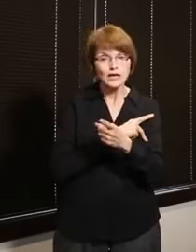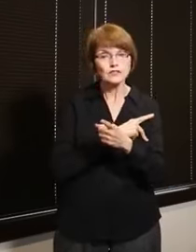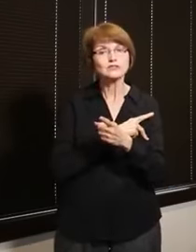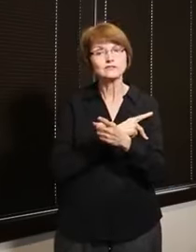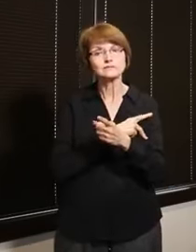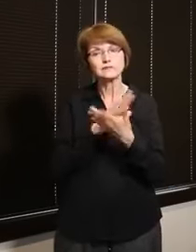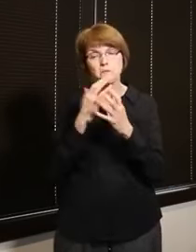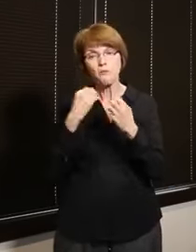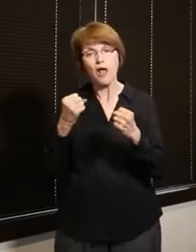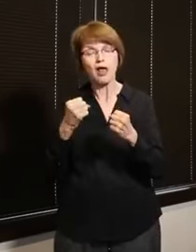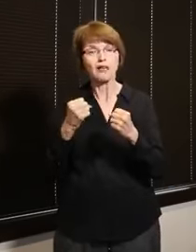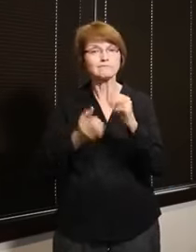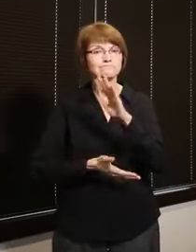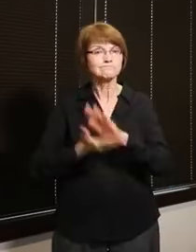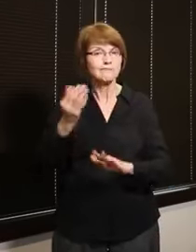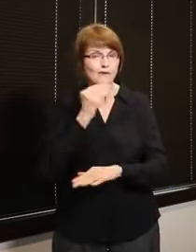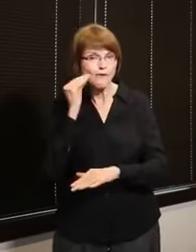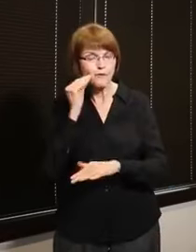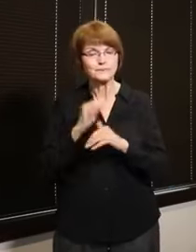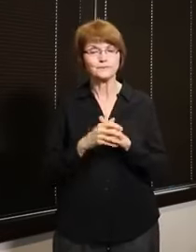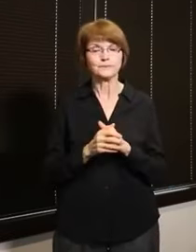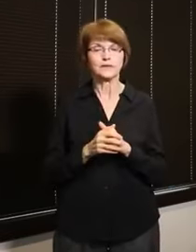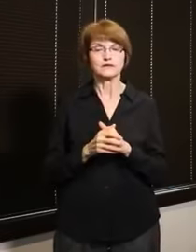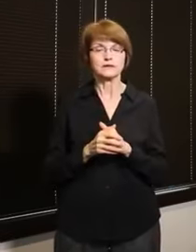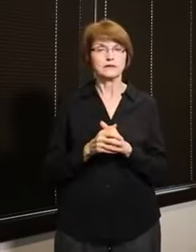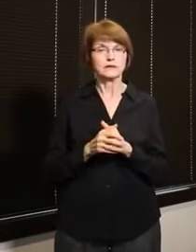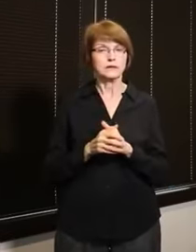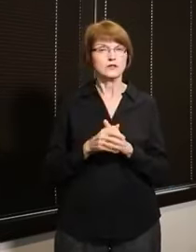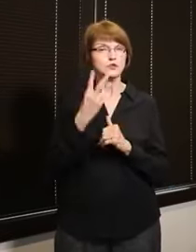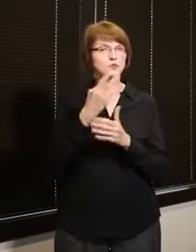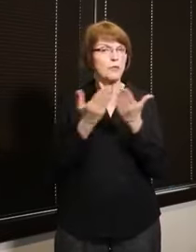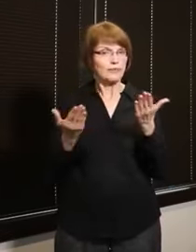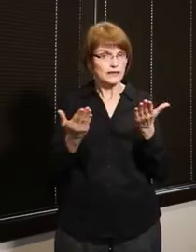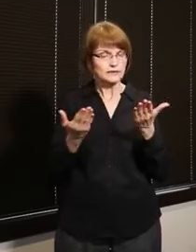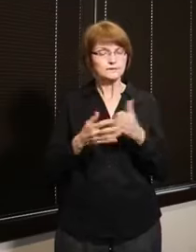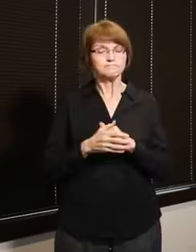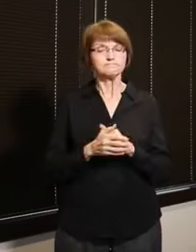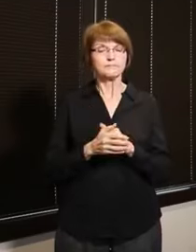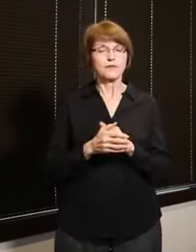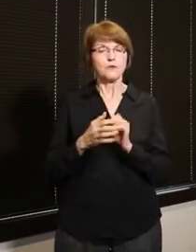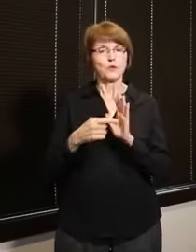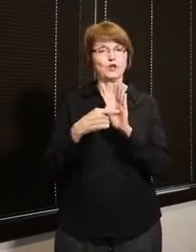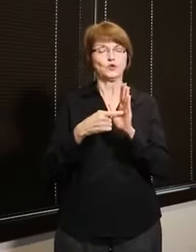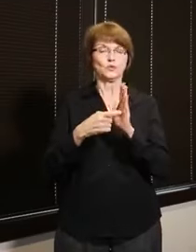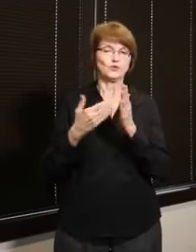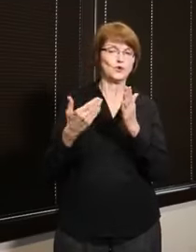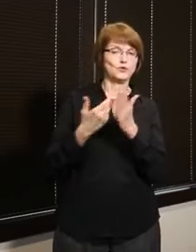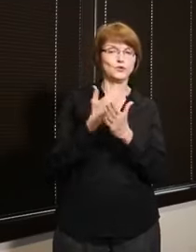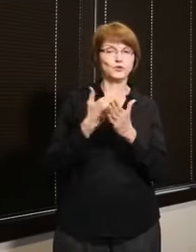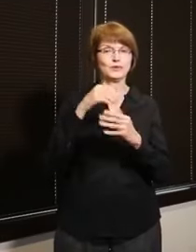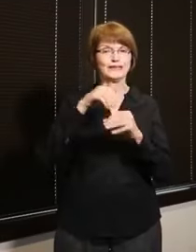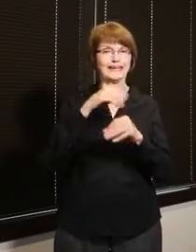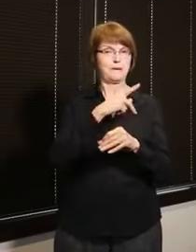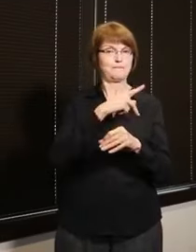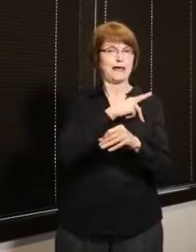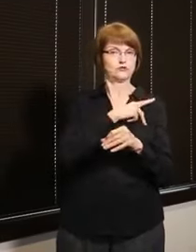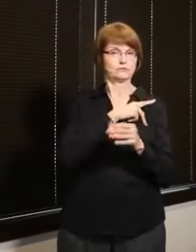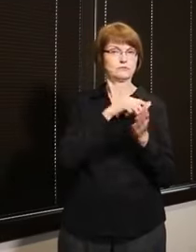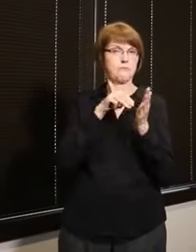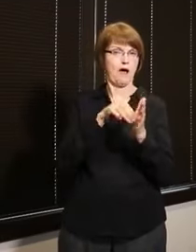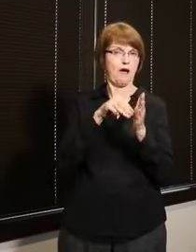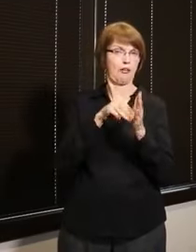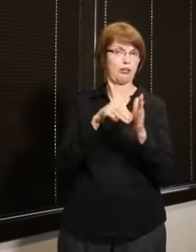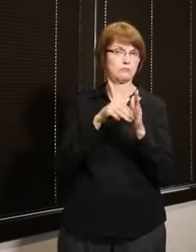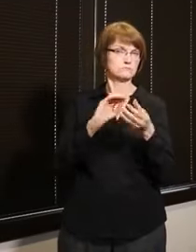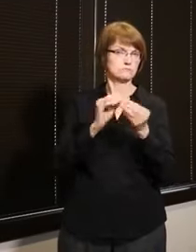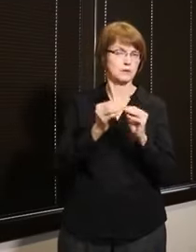home. So a couple of things here. I wanted to show an updated inpatient model, and so you saw